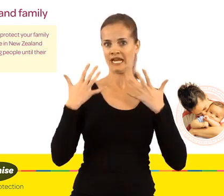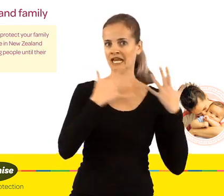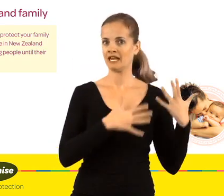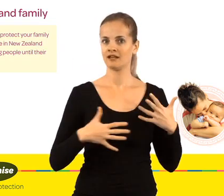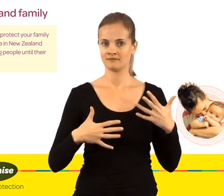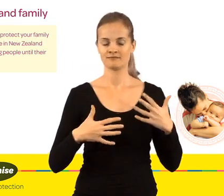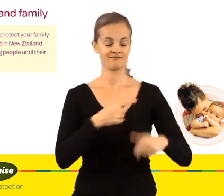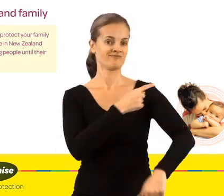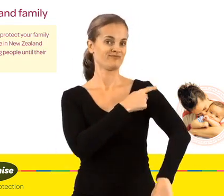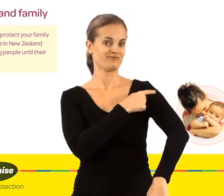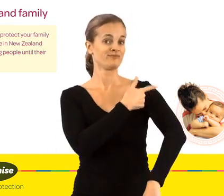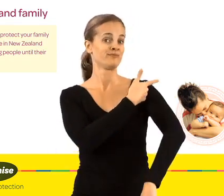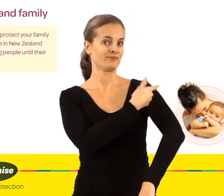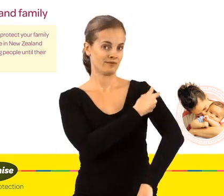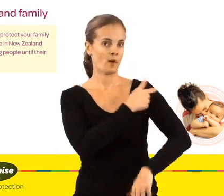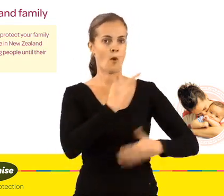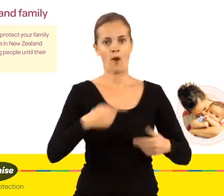Injections are given on the upper arm or buttock.